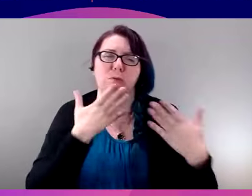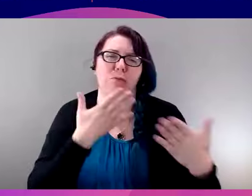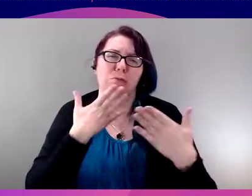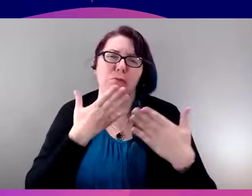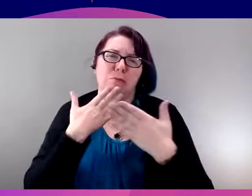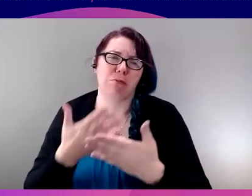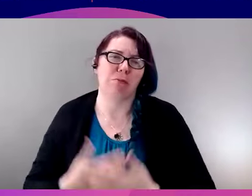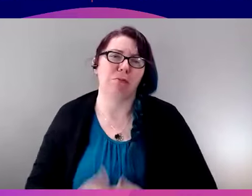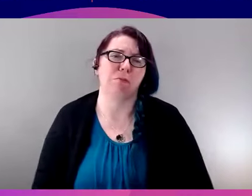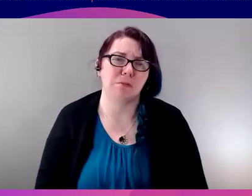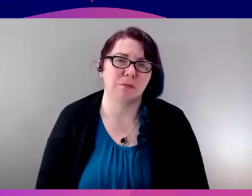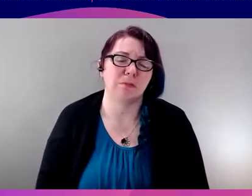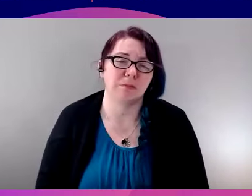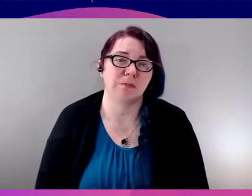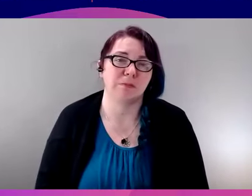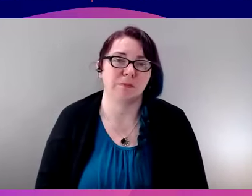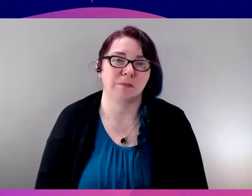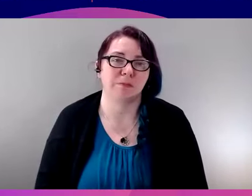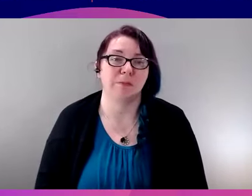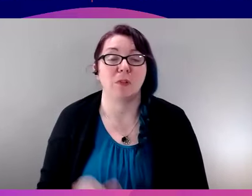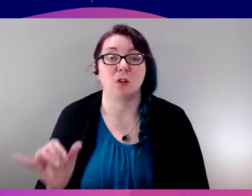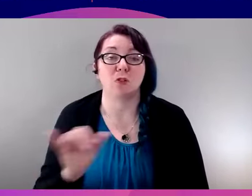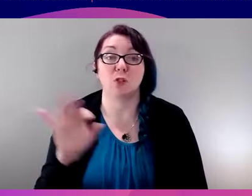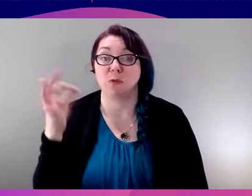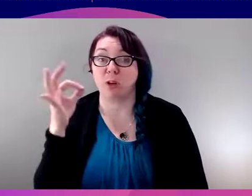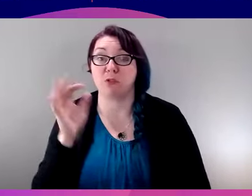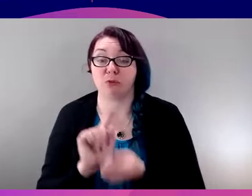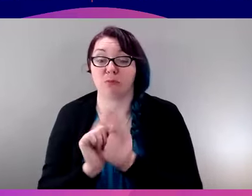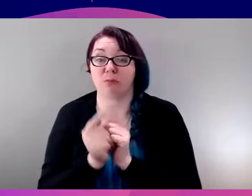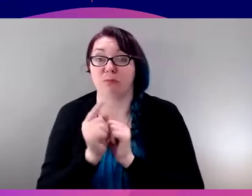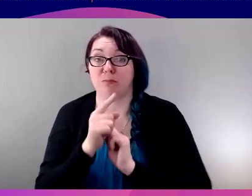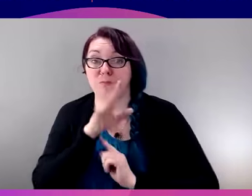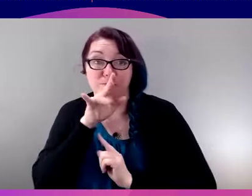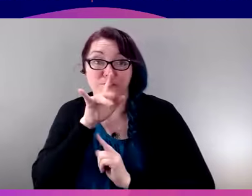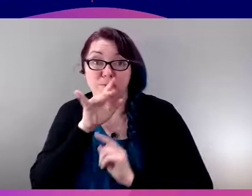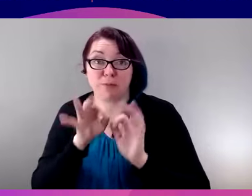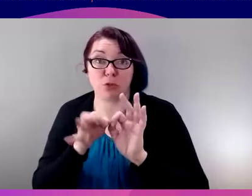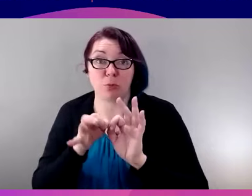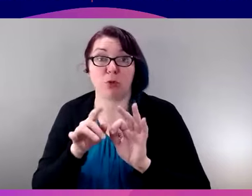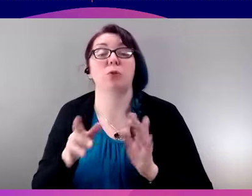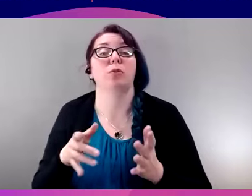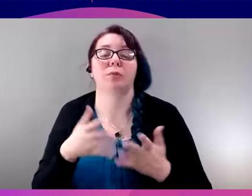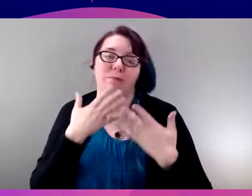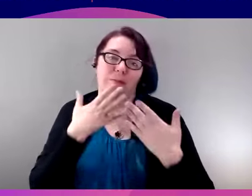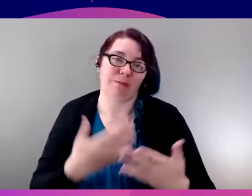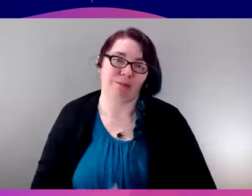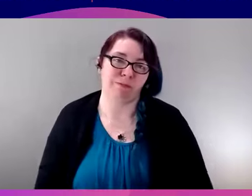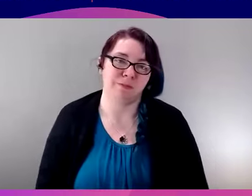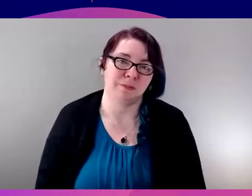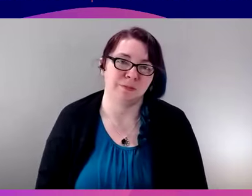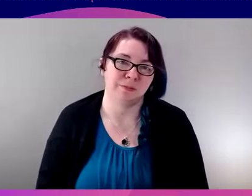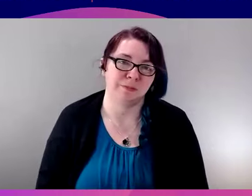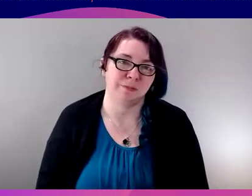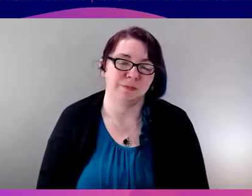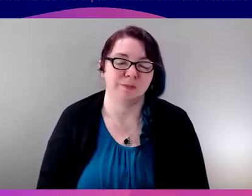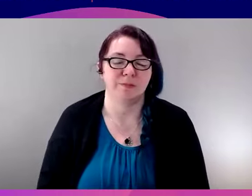interpreters, Emily and Linda, and the French language interpreters, Christiane and Carolyn. And don't forget, after the